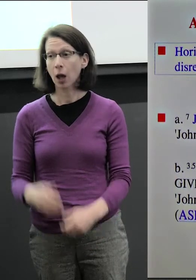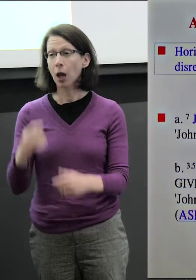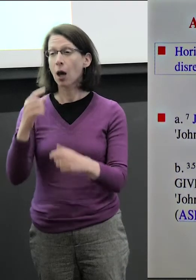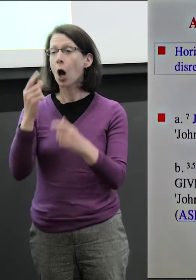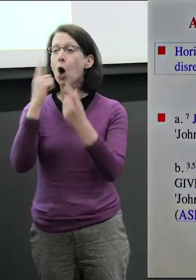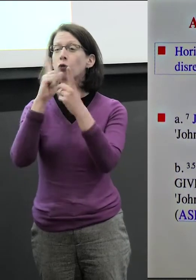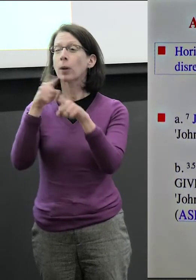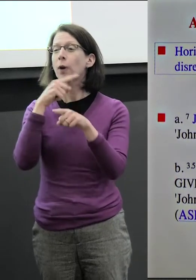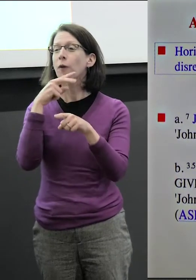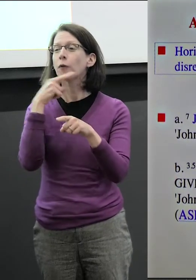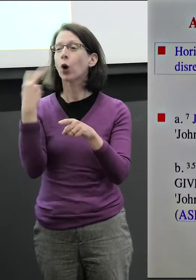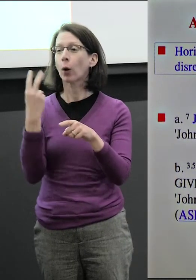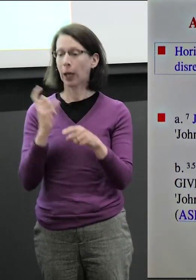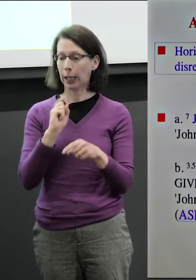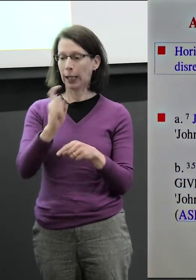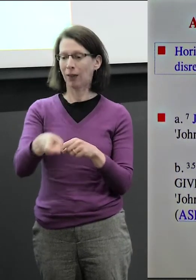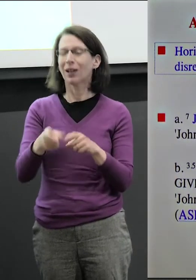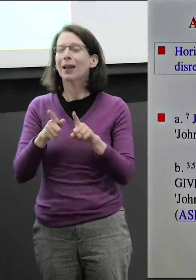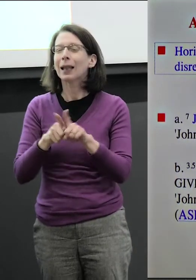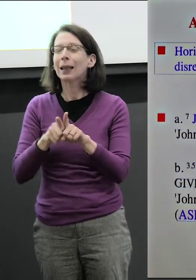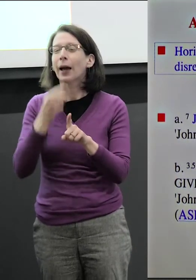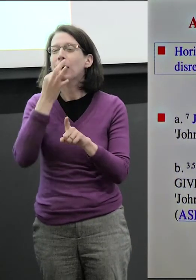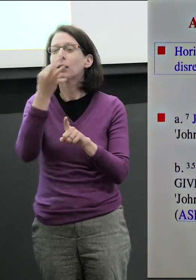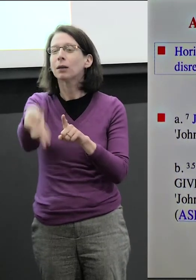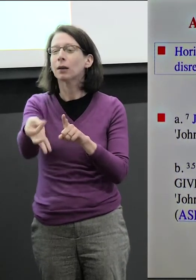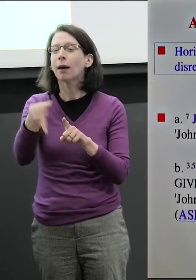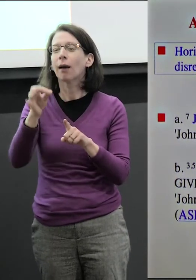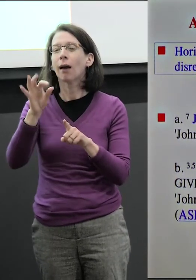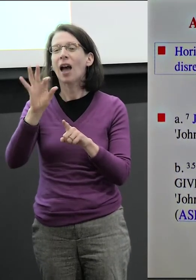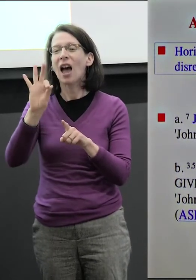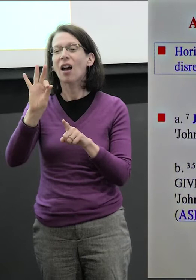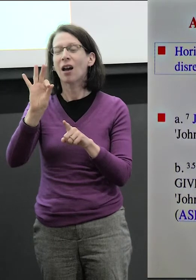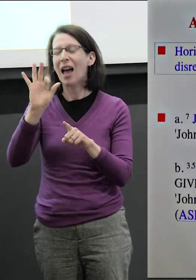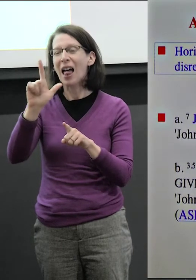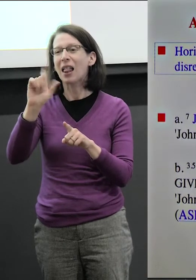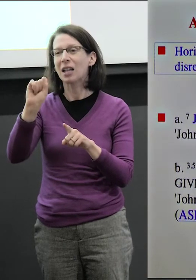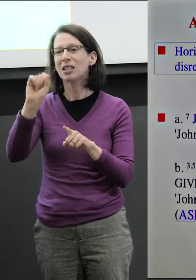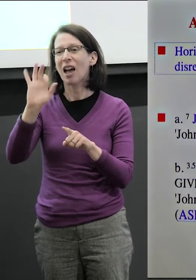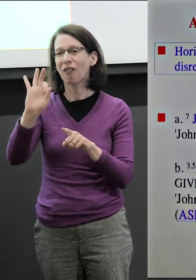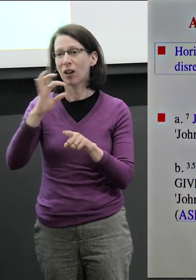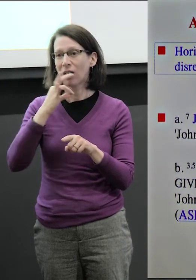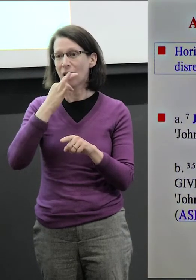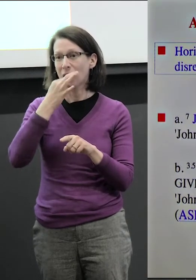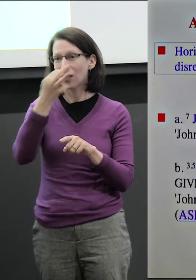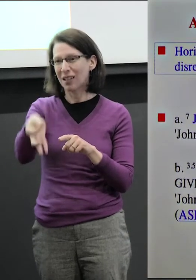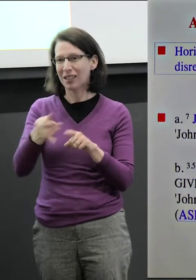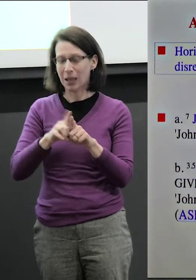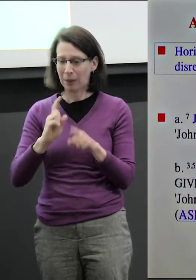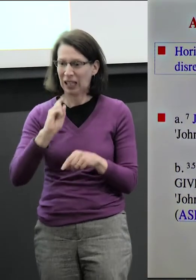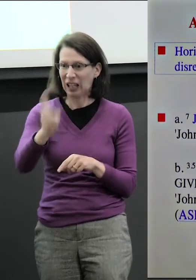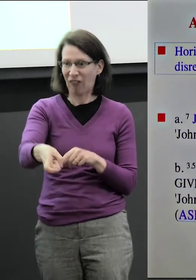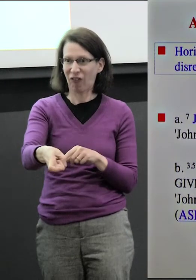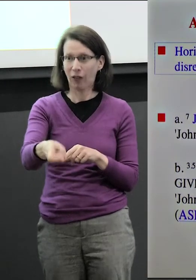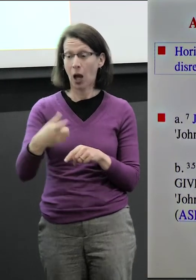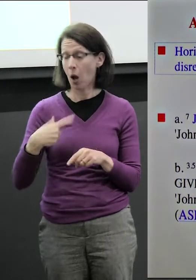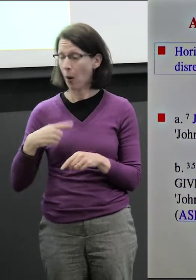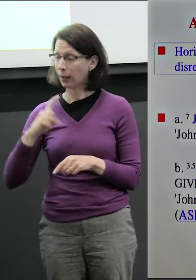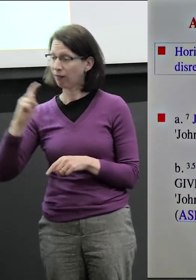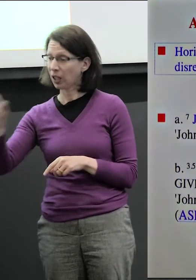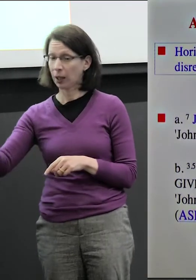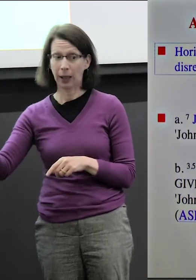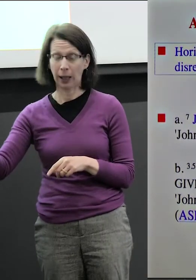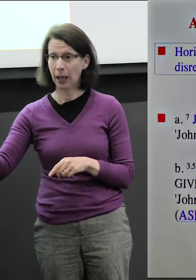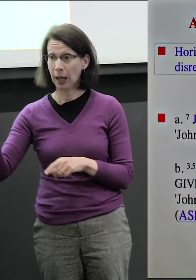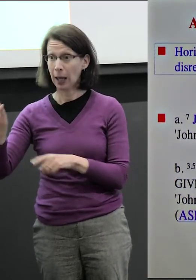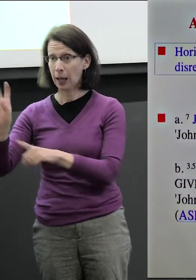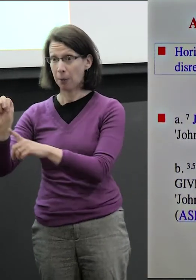behaves very much like tell in French Sign Language. But that would be, I give him, if this on the